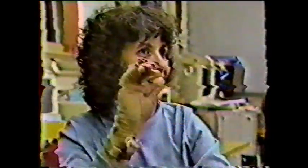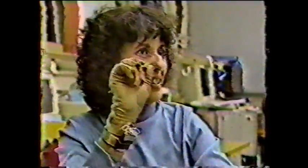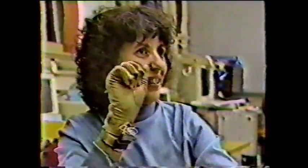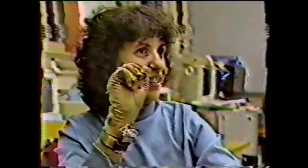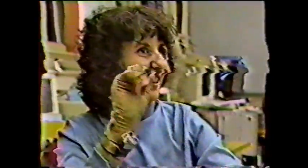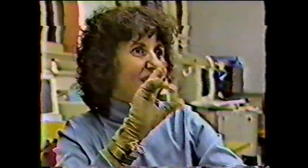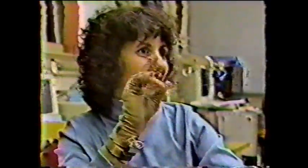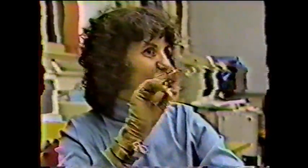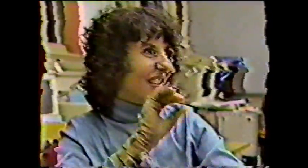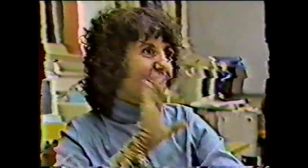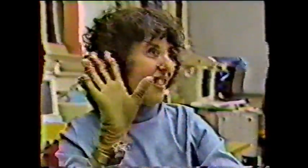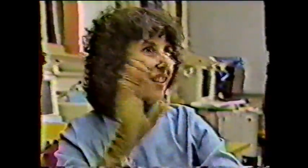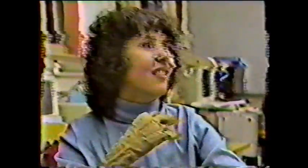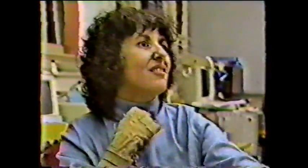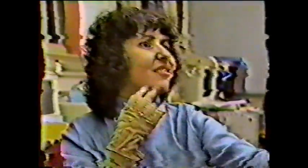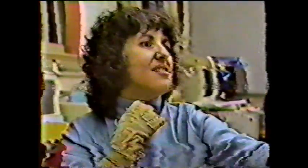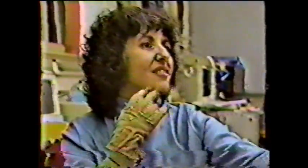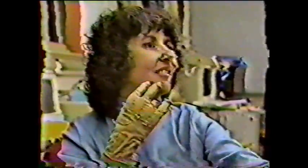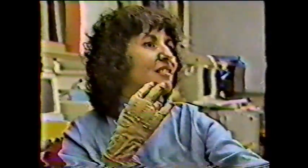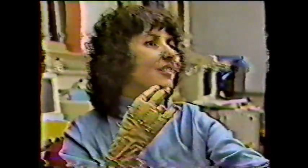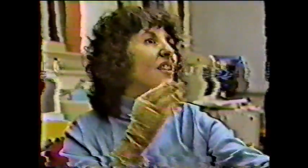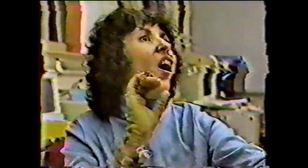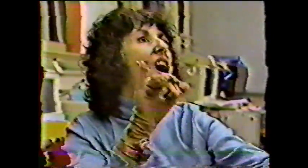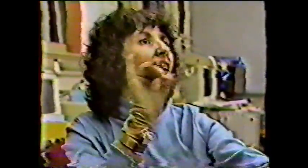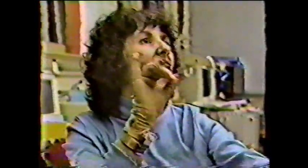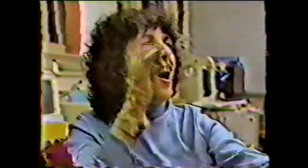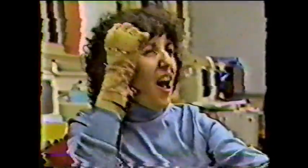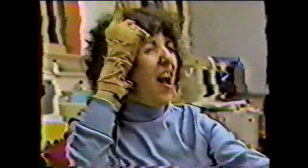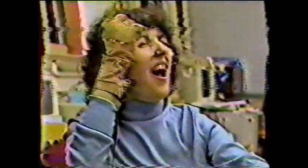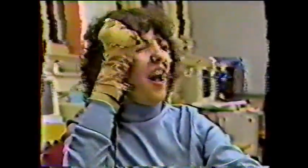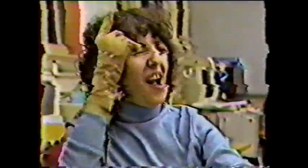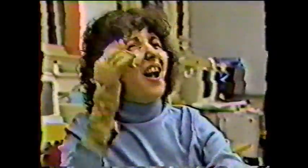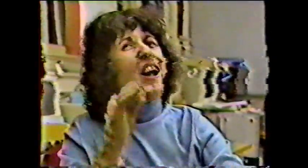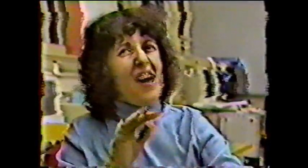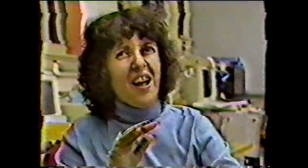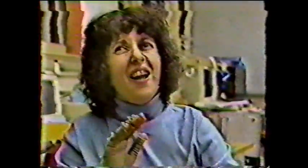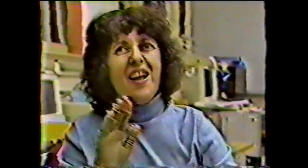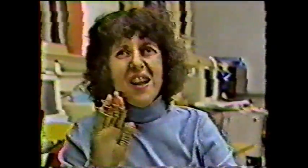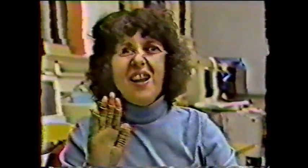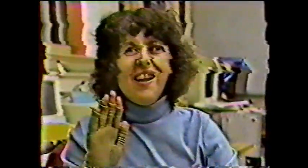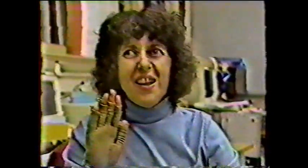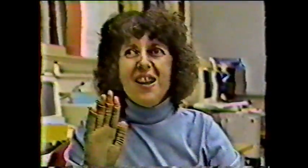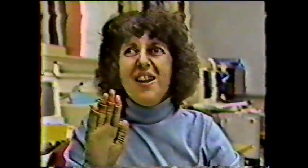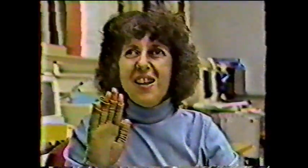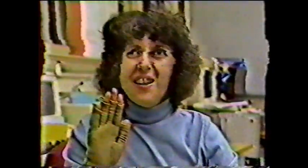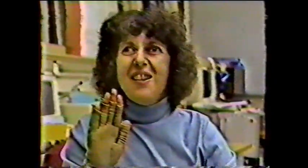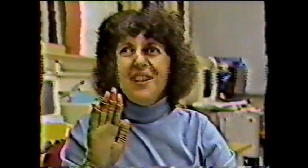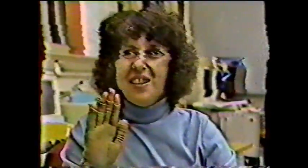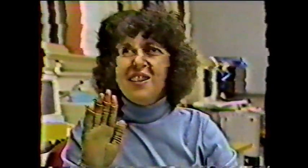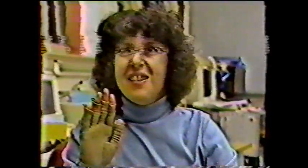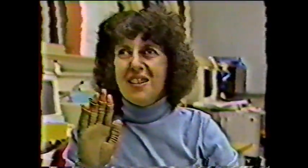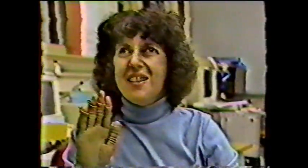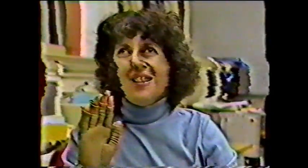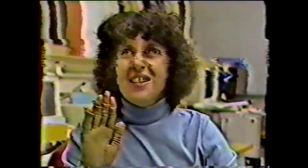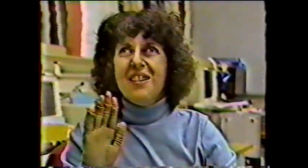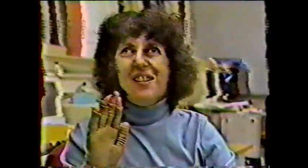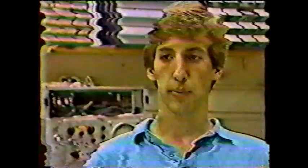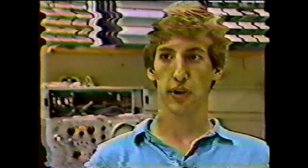or something. No. Voice for you. Oh, okay, I get it now. The ultimate goal of the